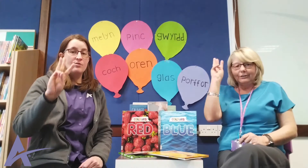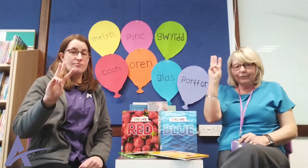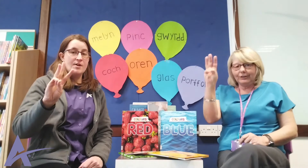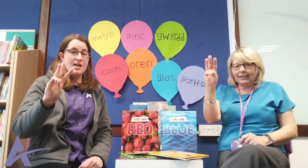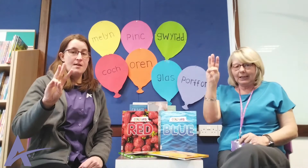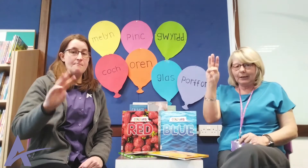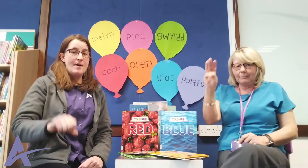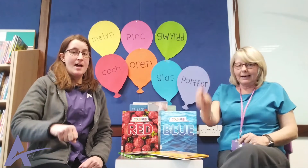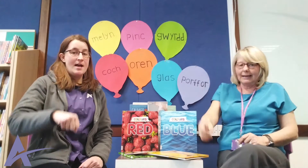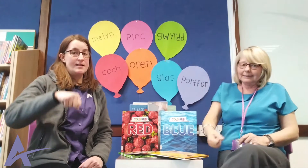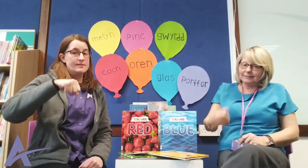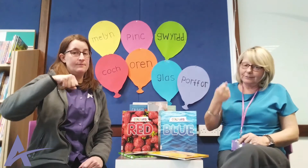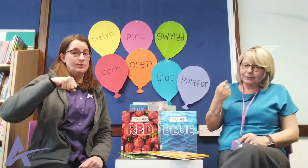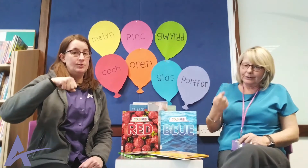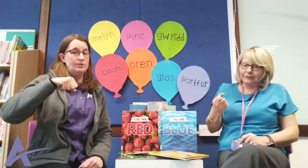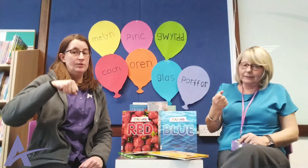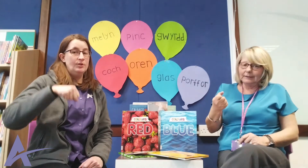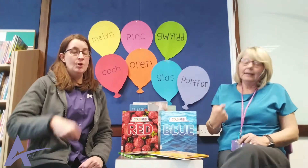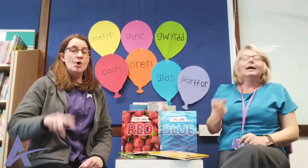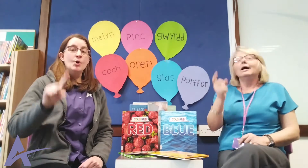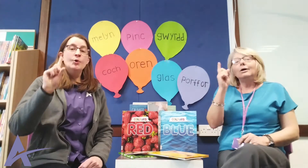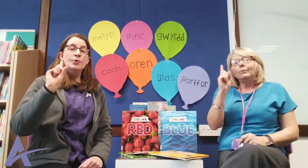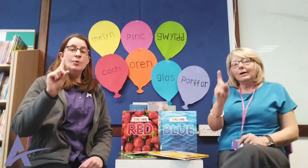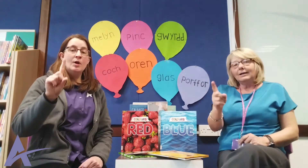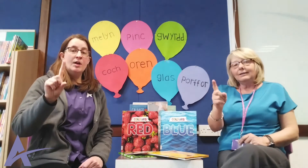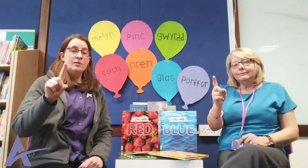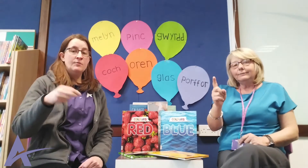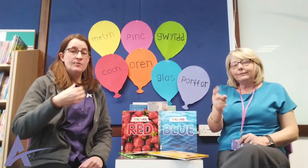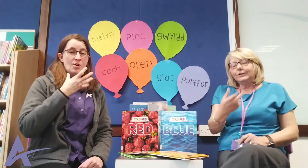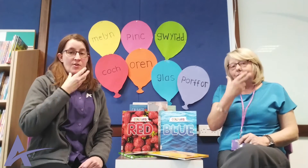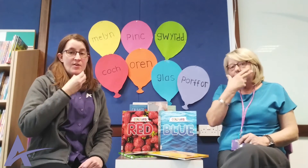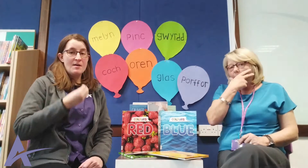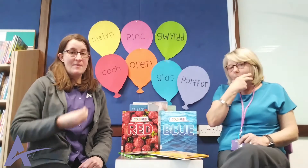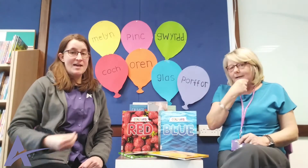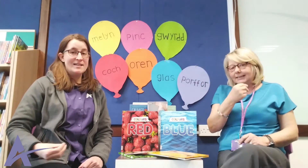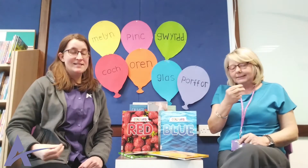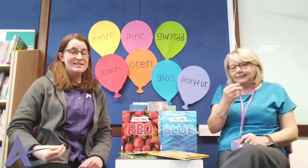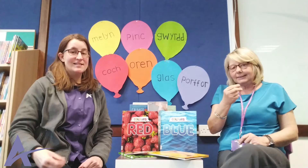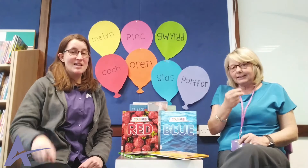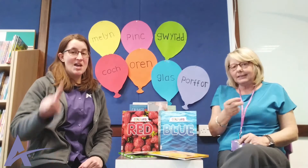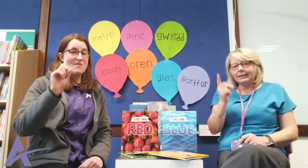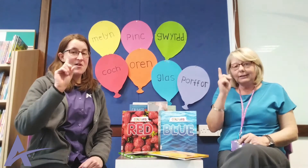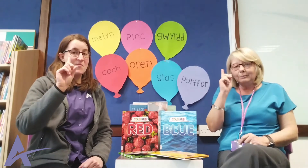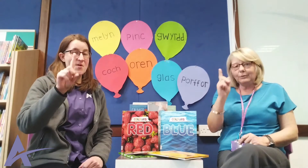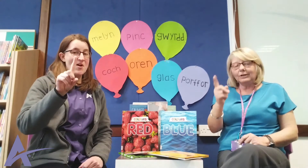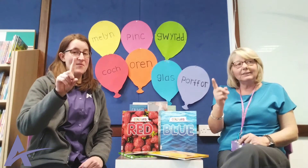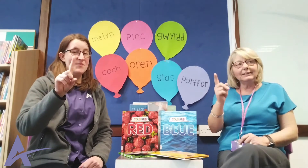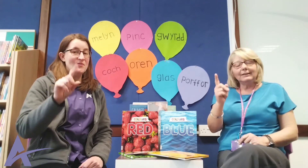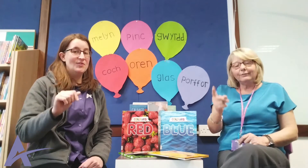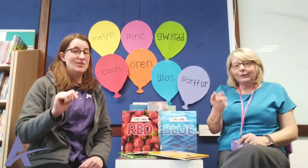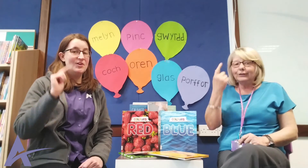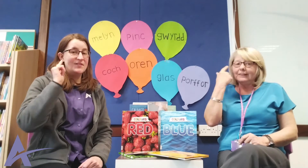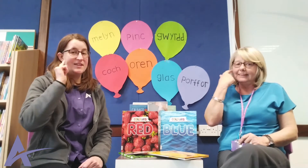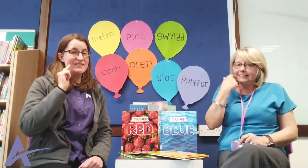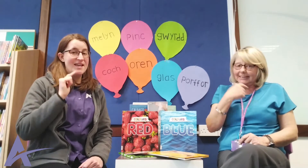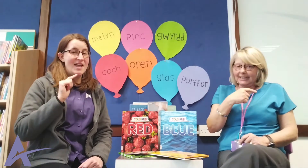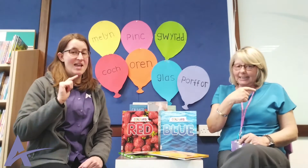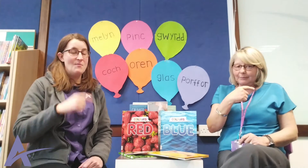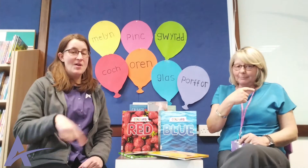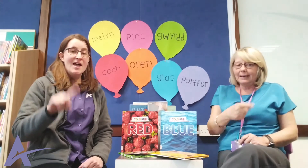three bags full. One for the master and one for the dame